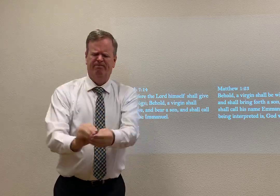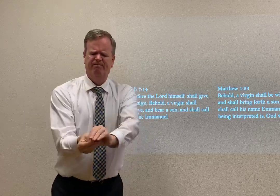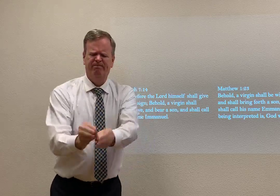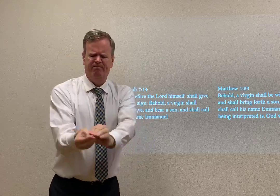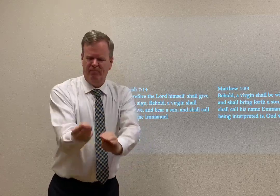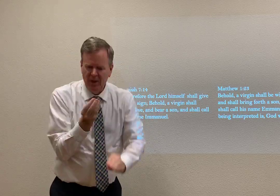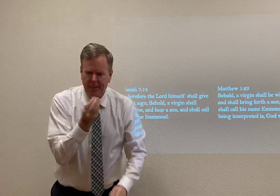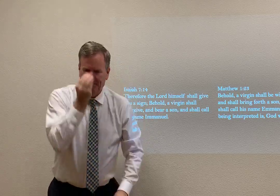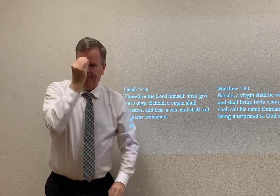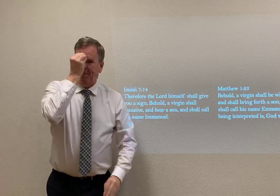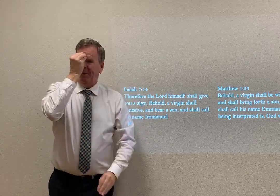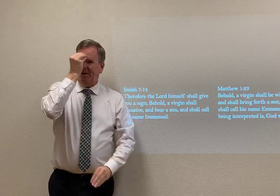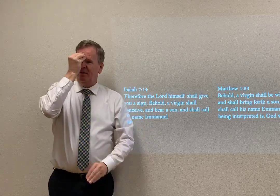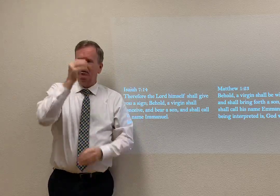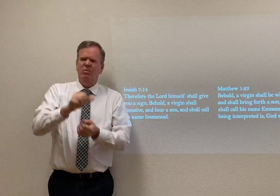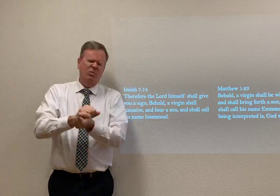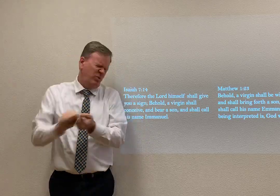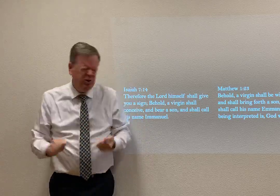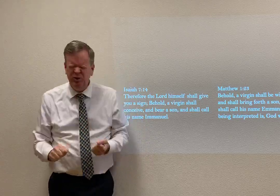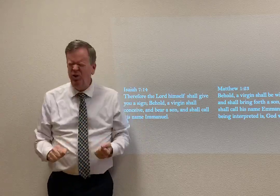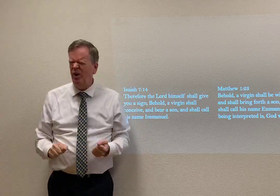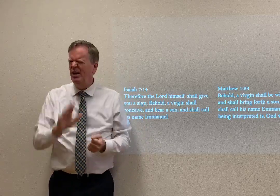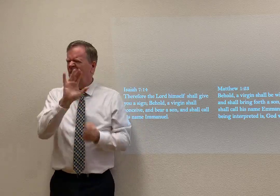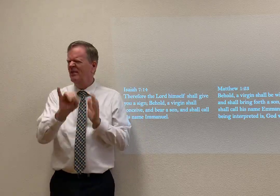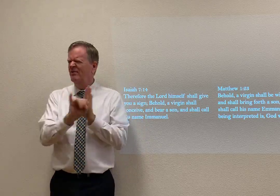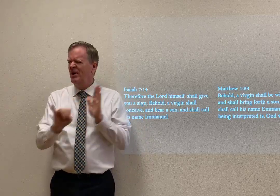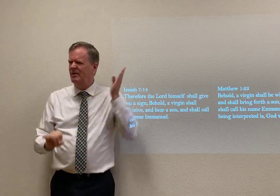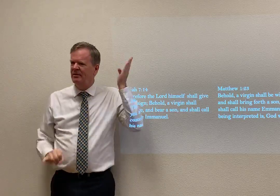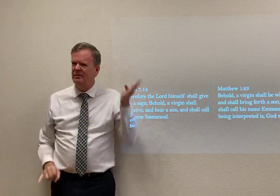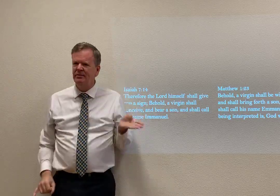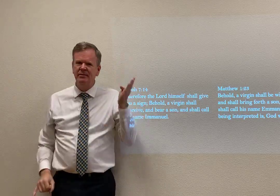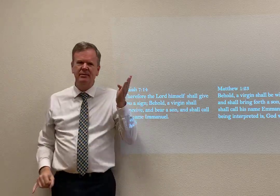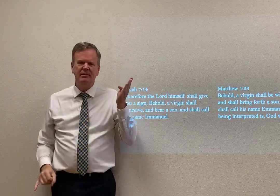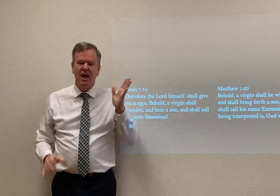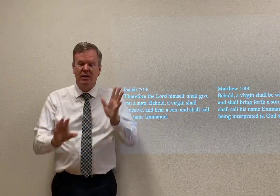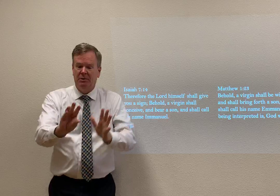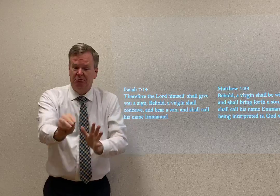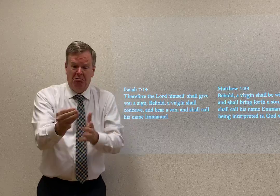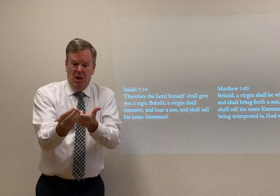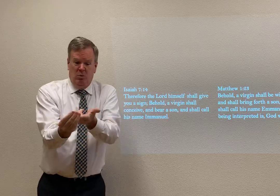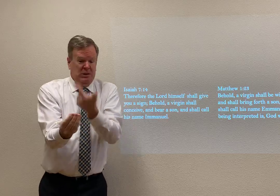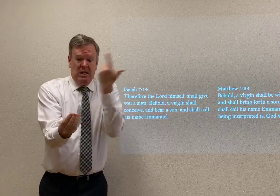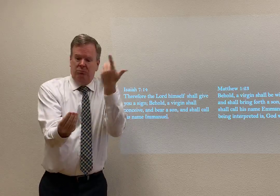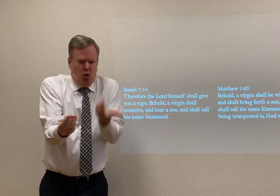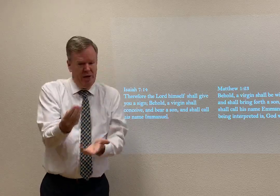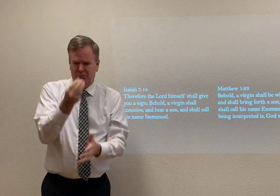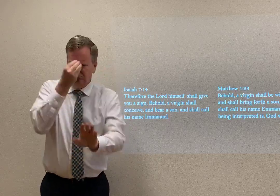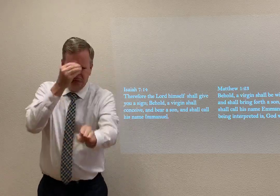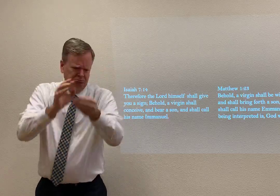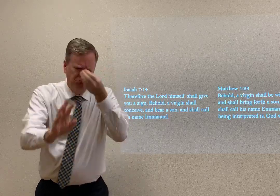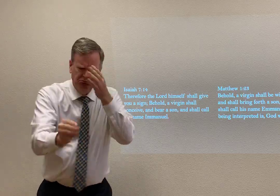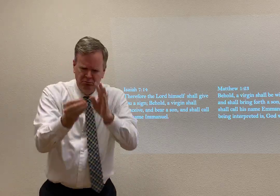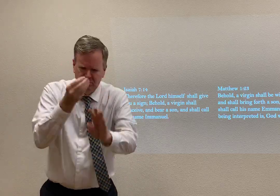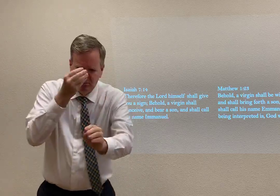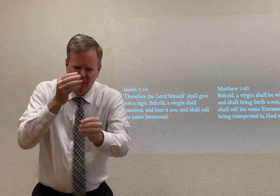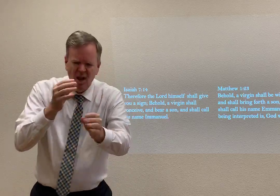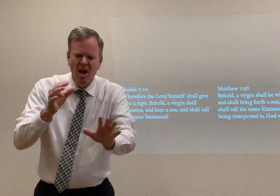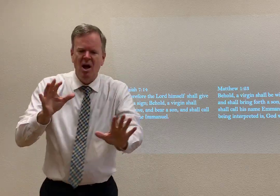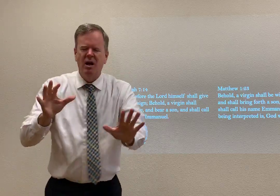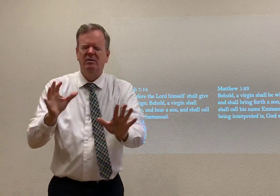means is we should not be doing that. Right? Because when we do that, we destroy the identity of God. We destroy the word of God. But what we